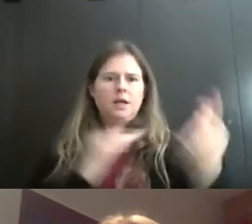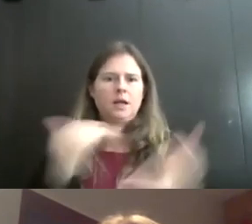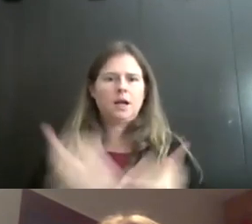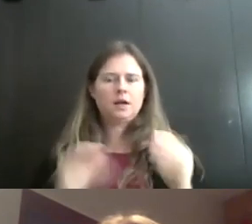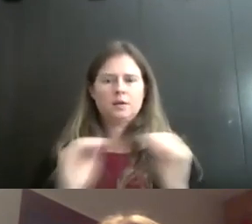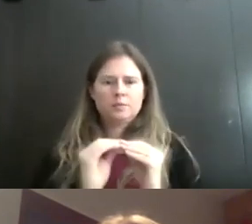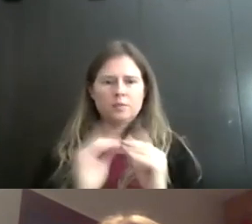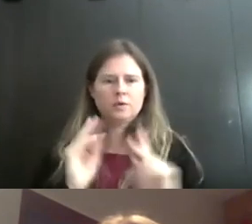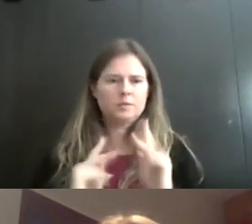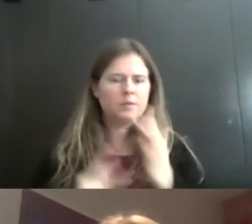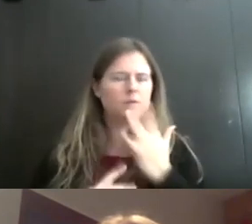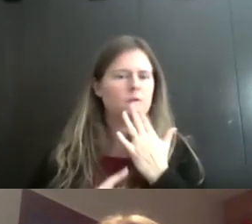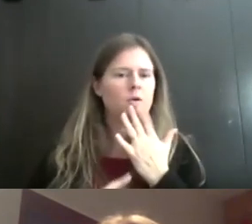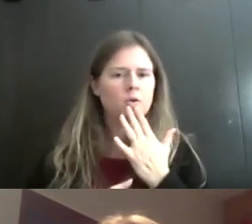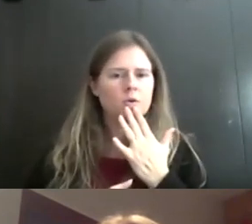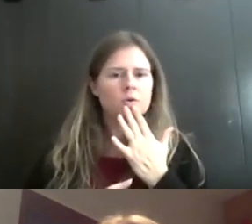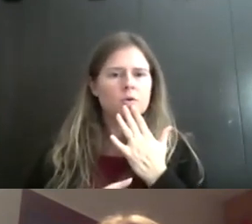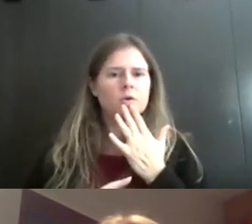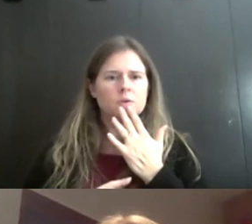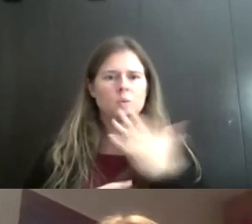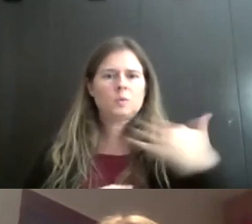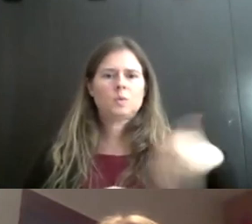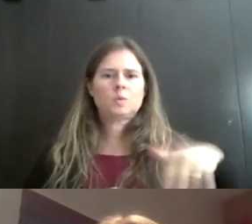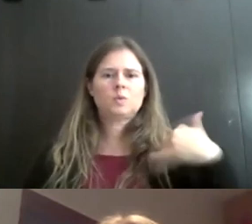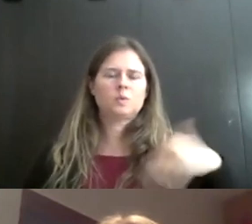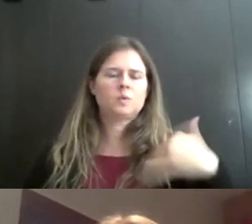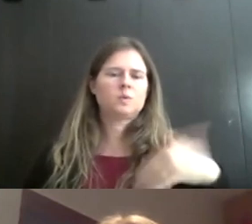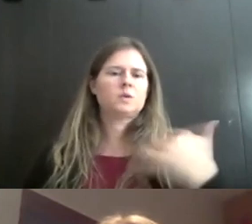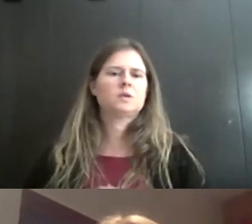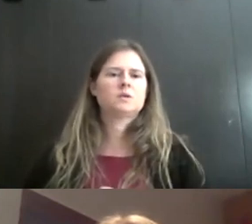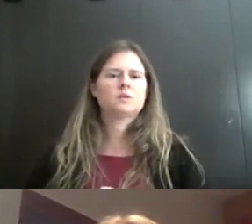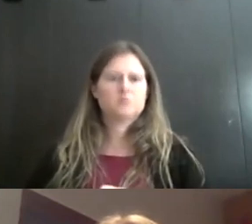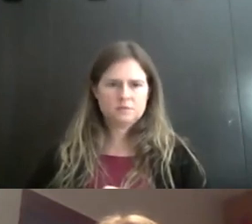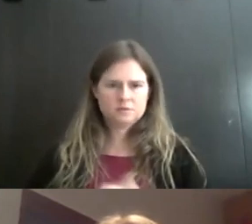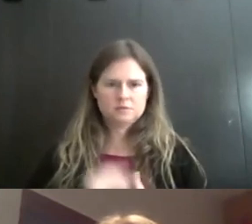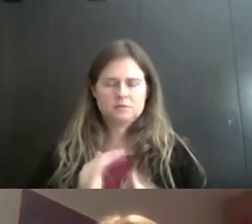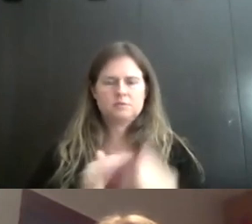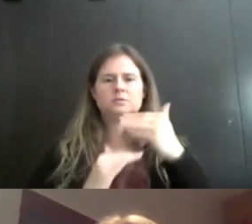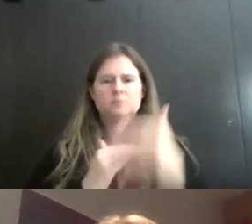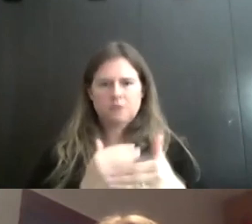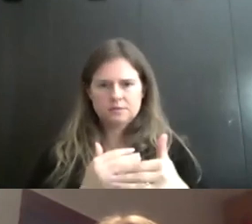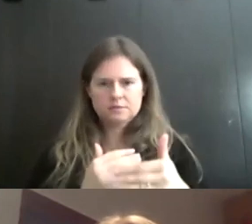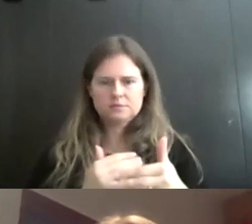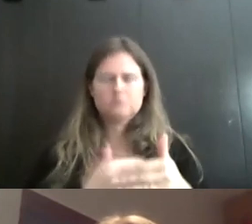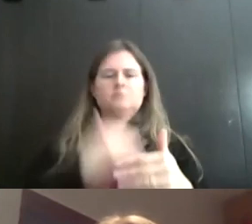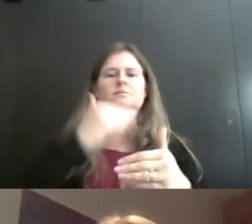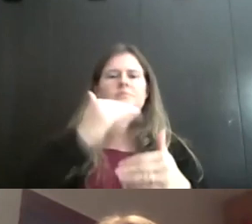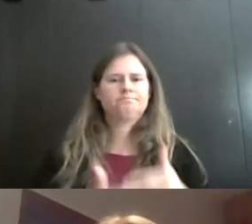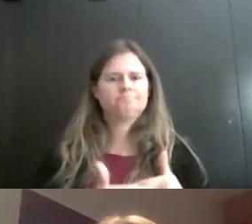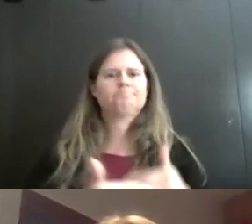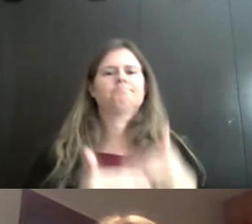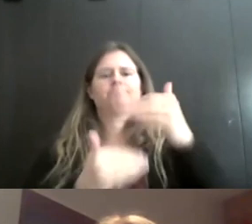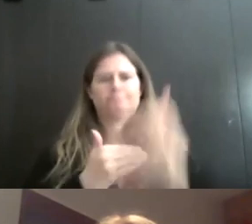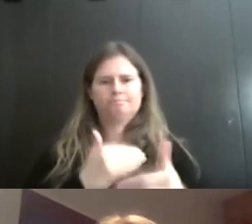color, that would be just major. And then we'll worry about